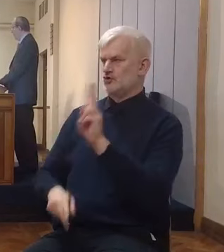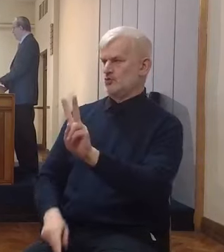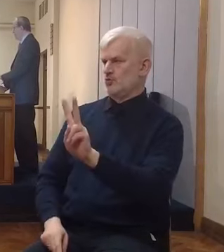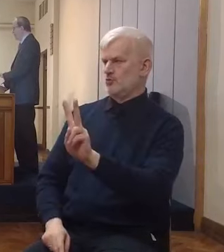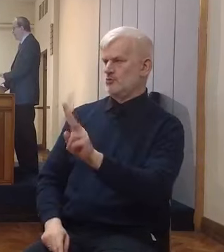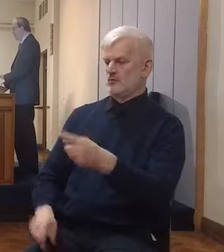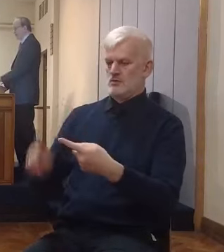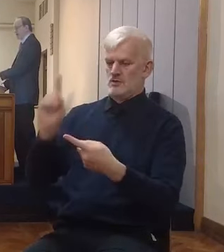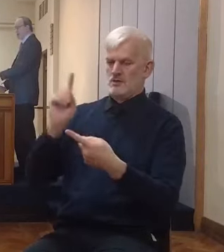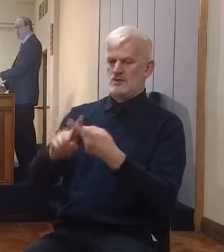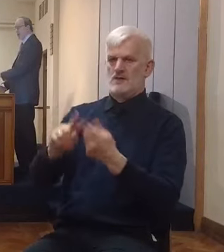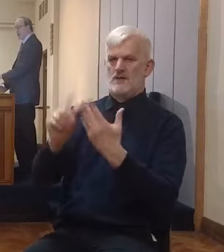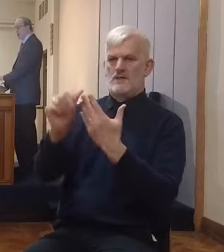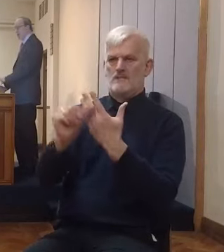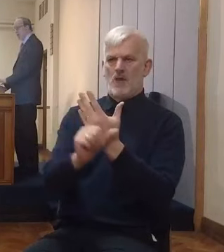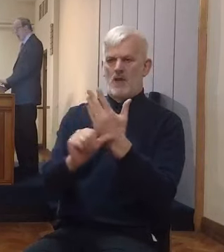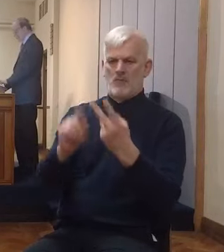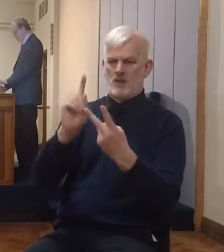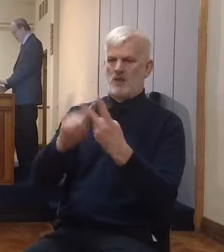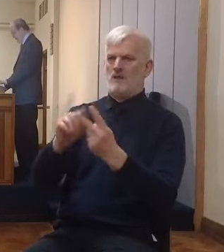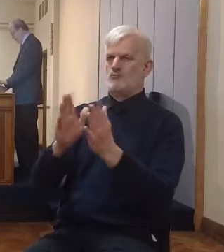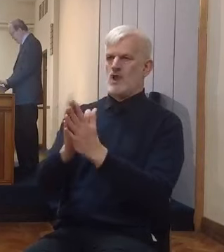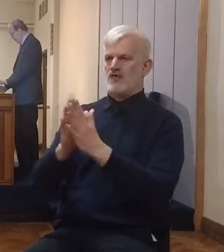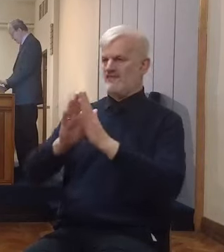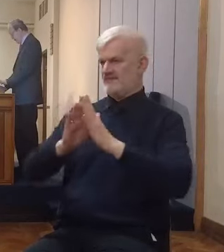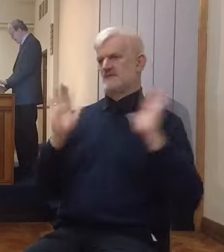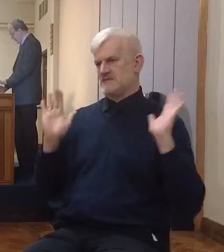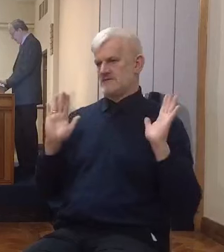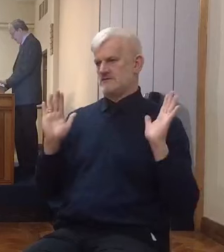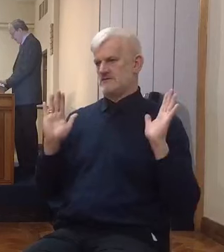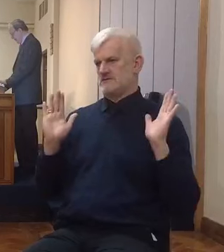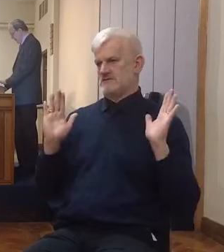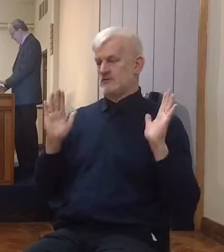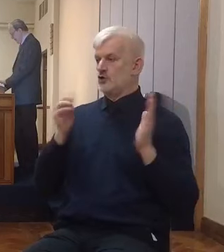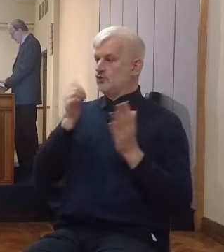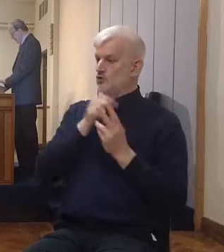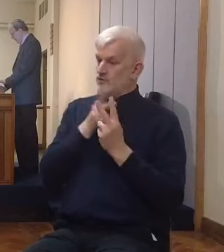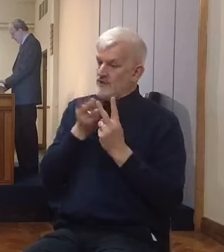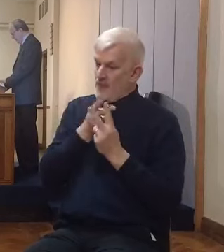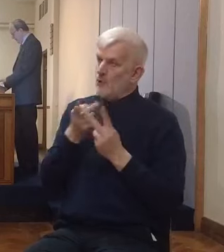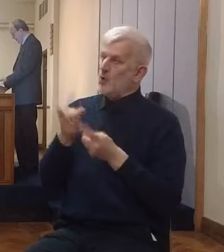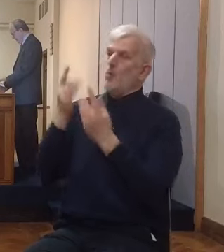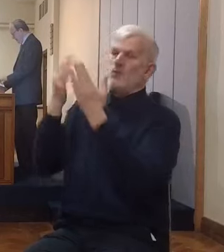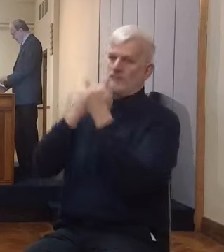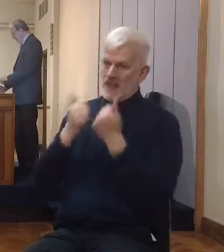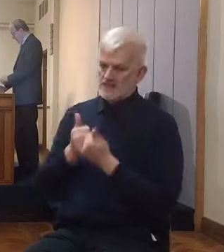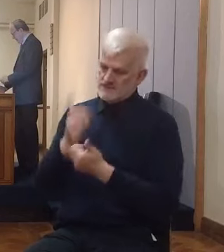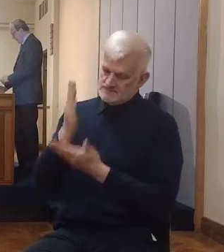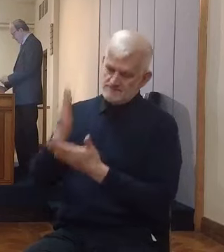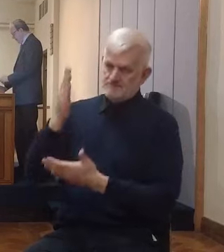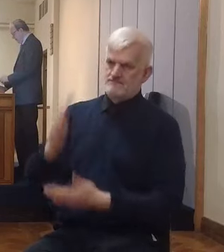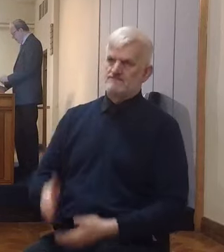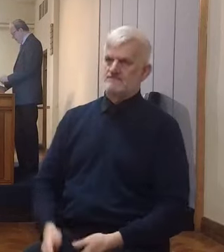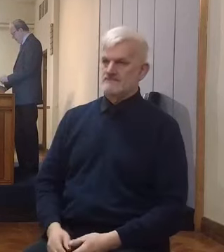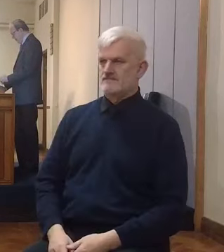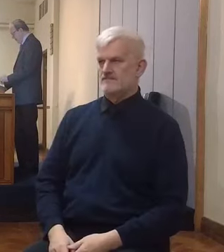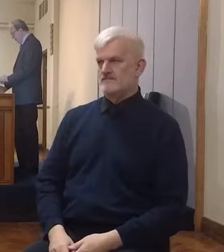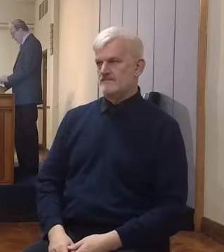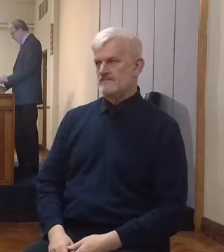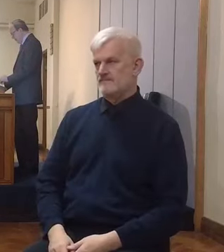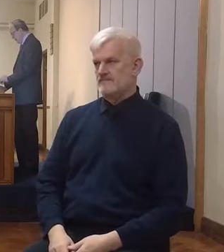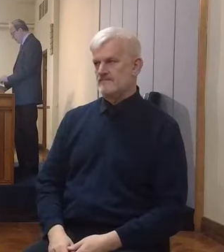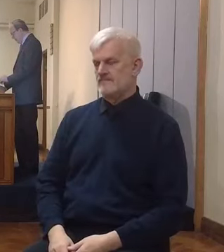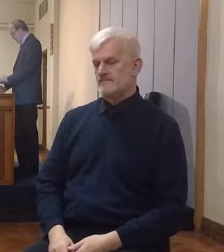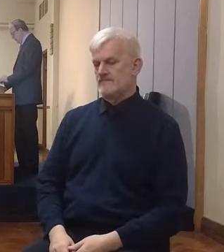prayer. That's what God loves to bless. So this is really the second great point